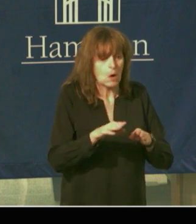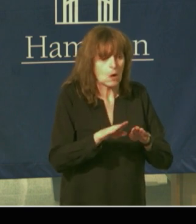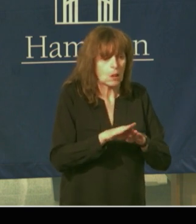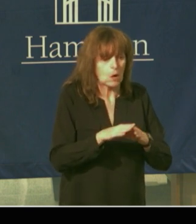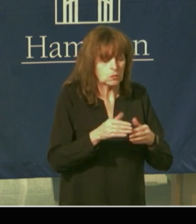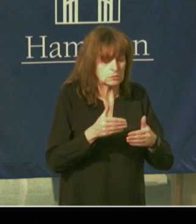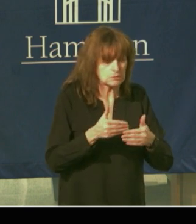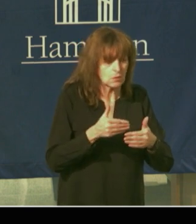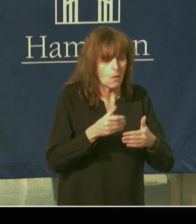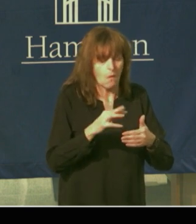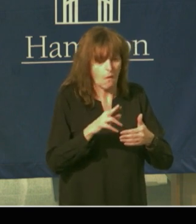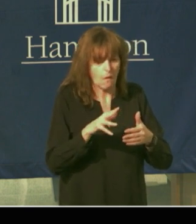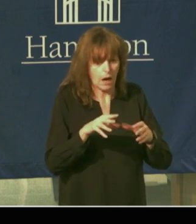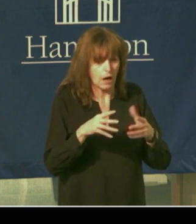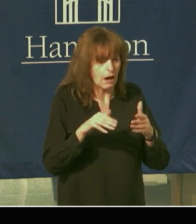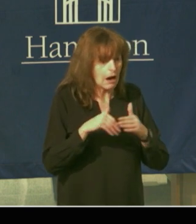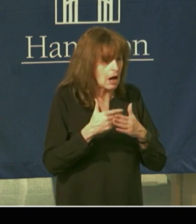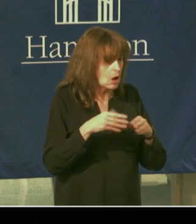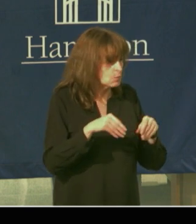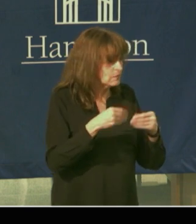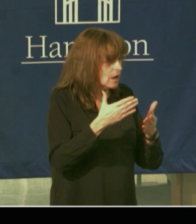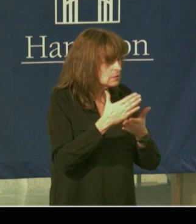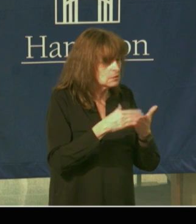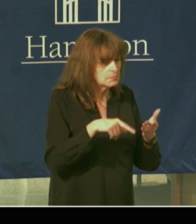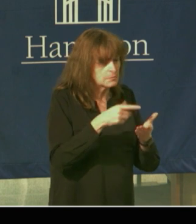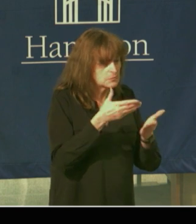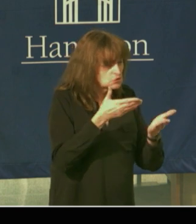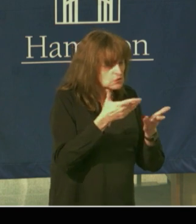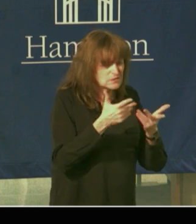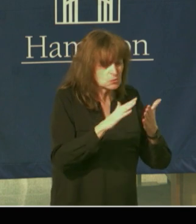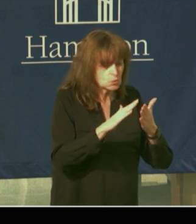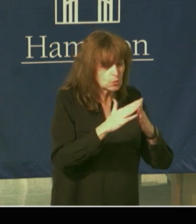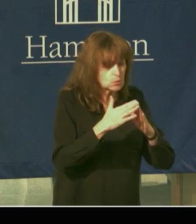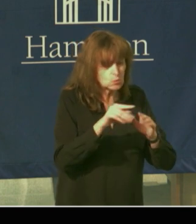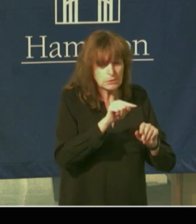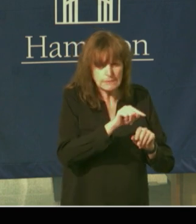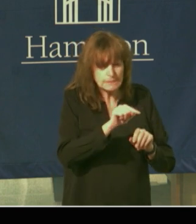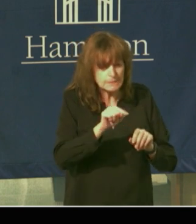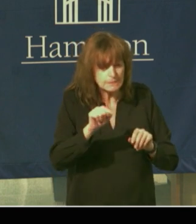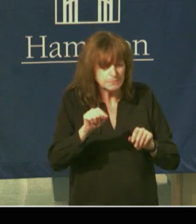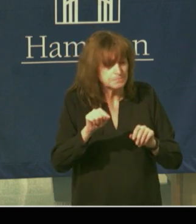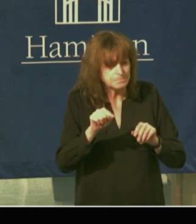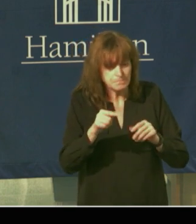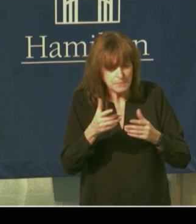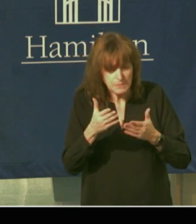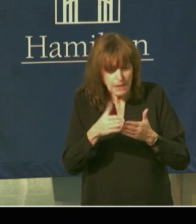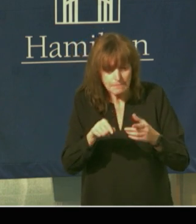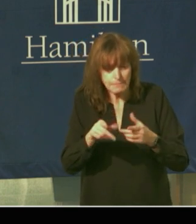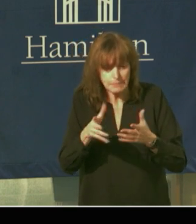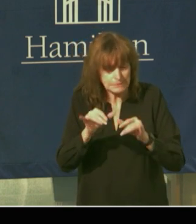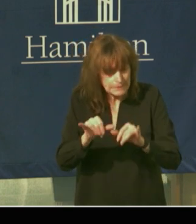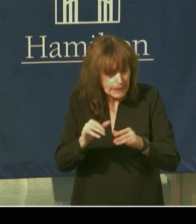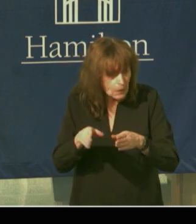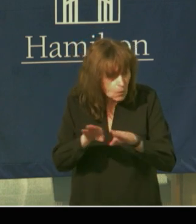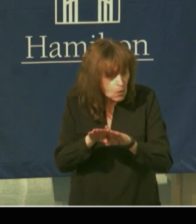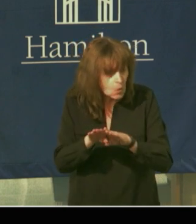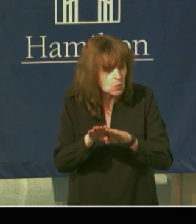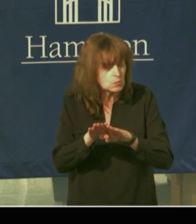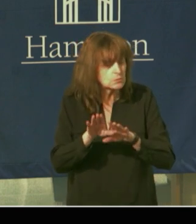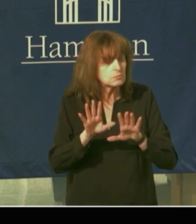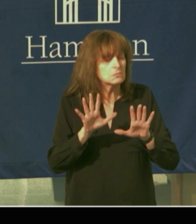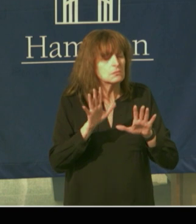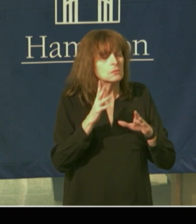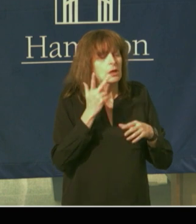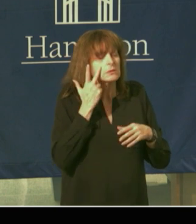some services, and the reality is others may remain close to the public. But we're going to do our work over the next couple of weeks to